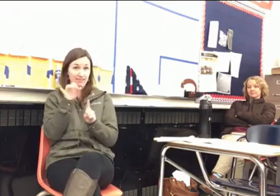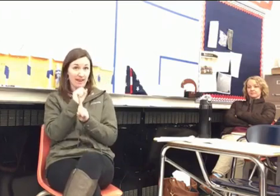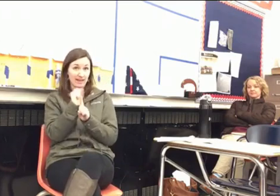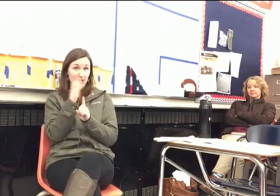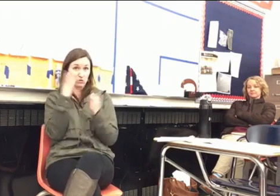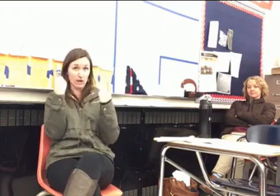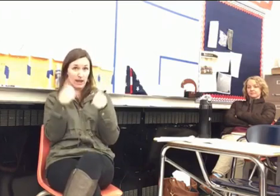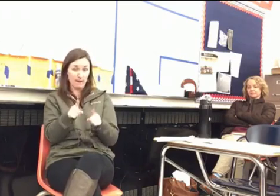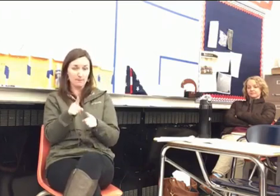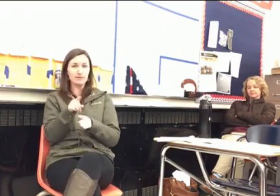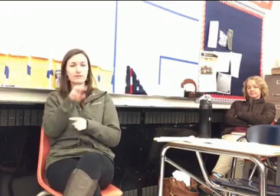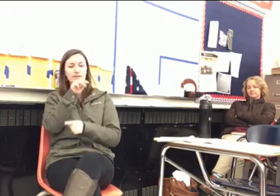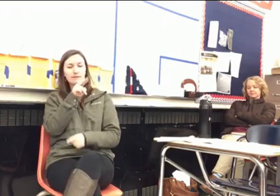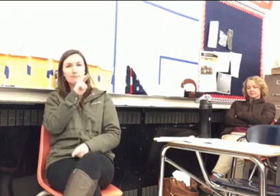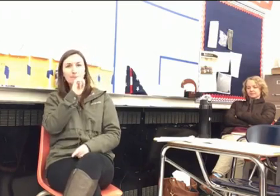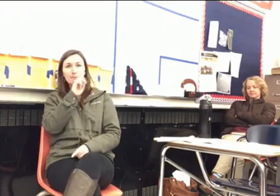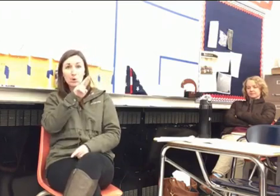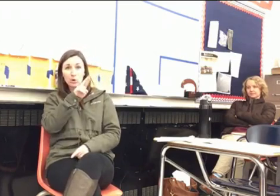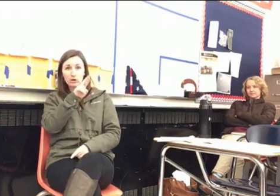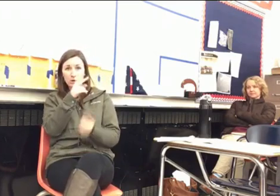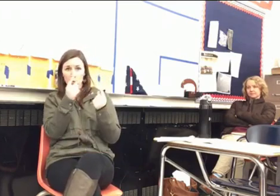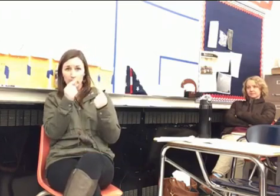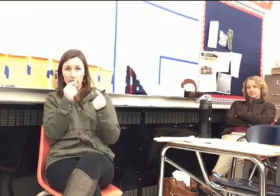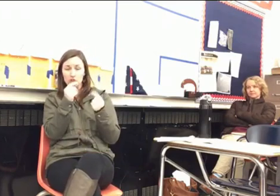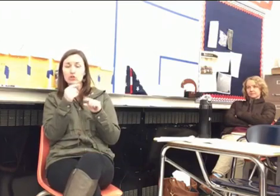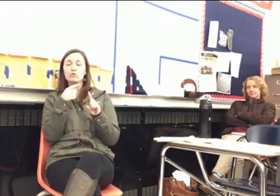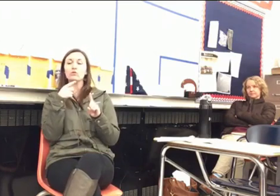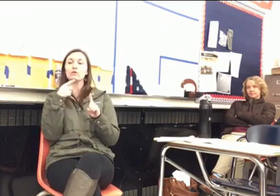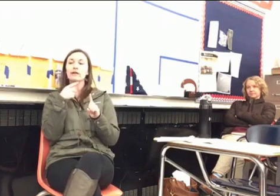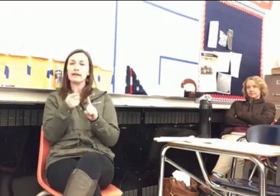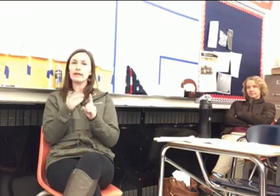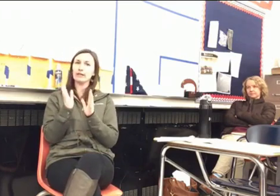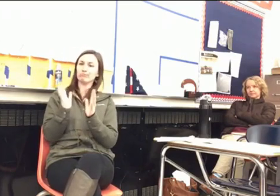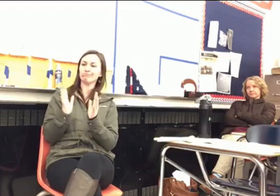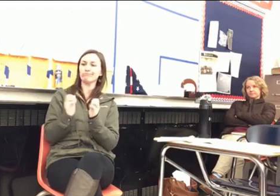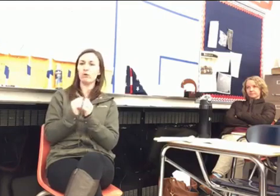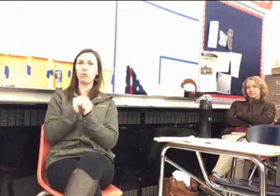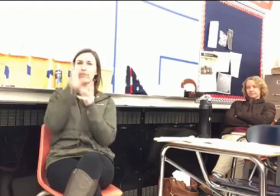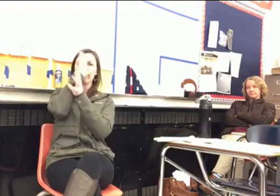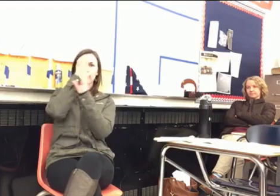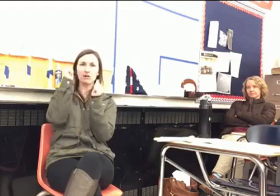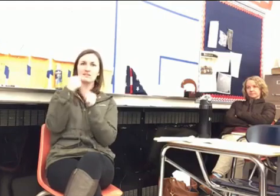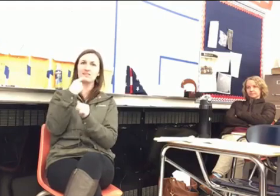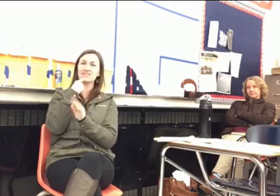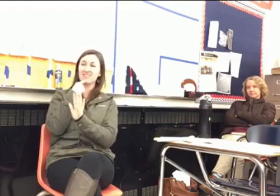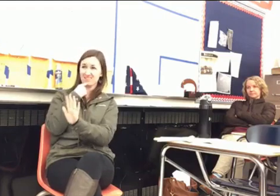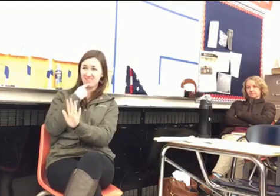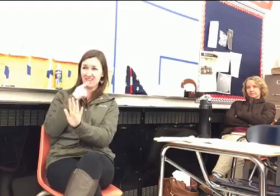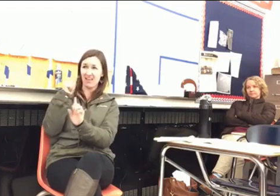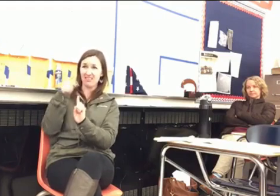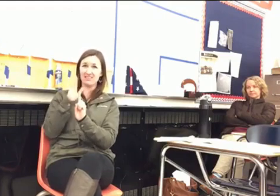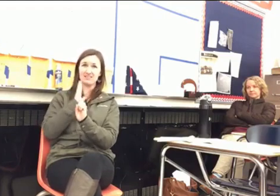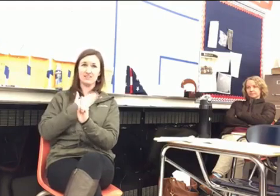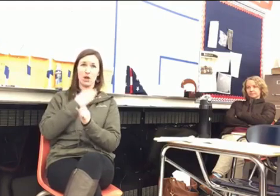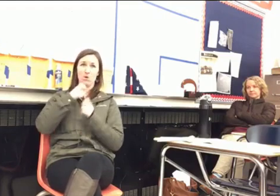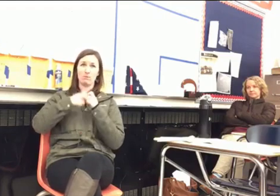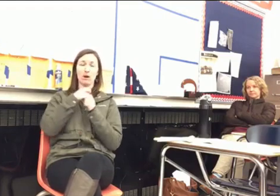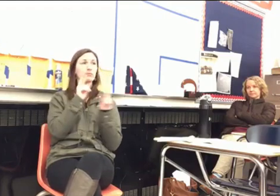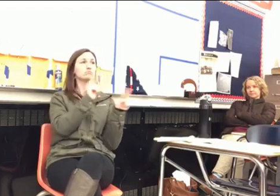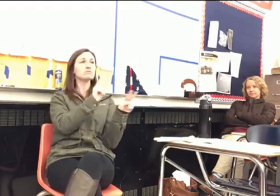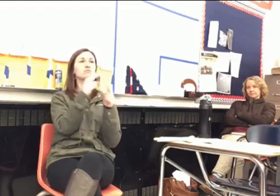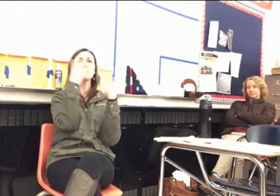happens is that John Muir talks to Teddy Roosevelt and says, this is our problem. We're going here and look at all this beauty. It's just